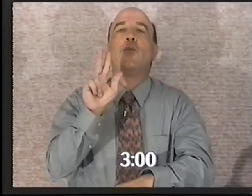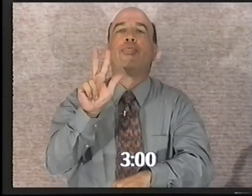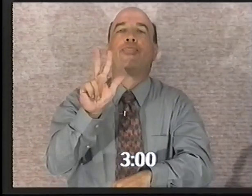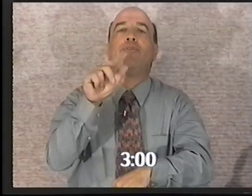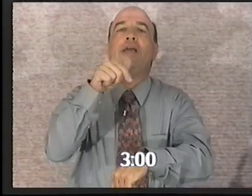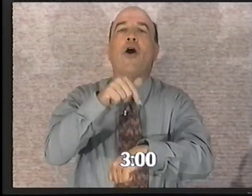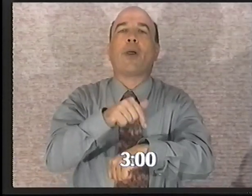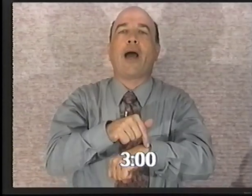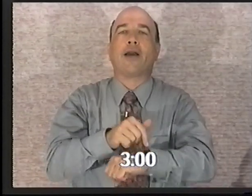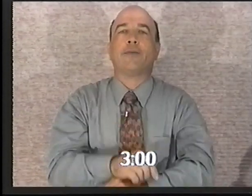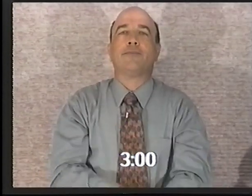3 o'clock,